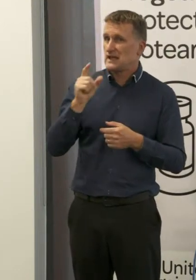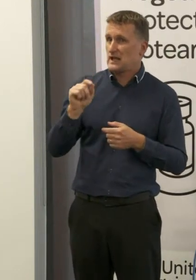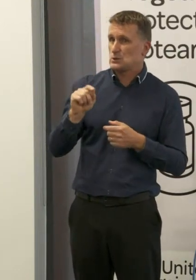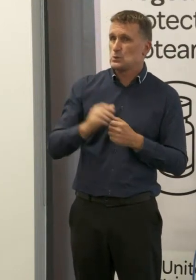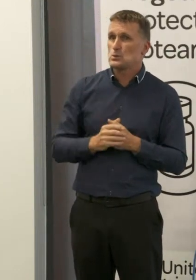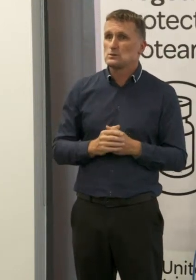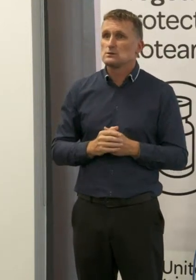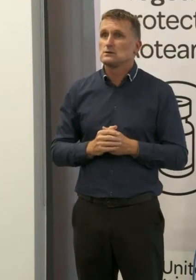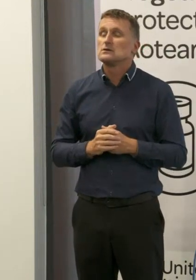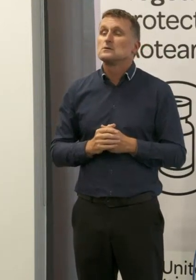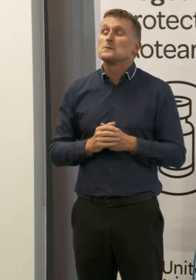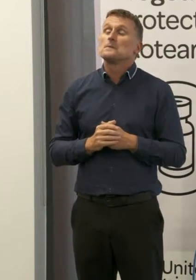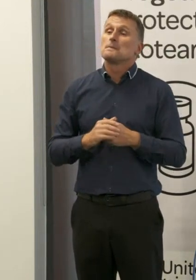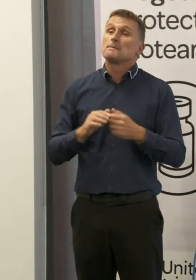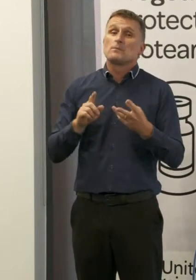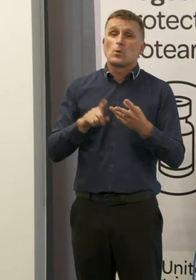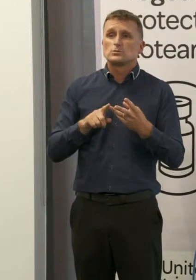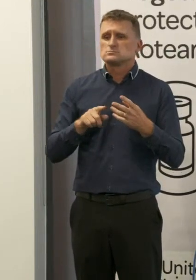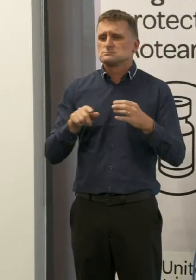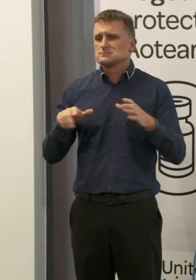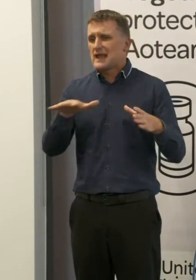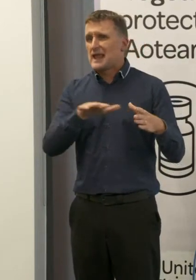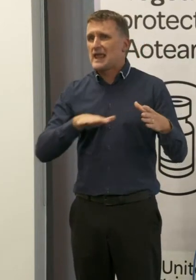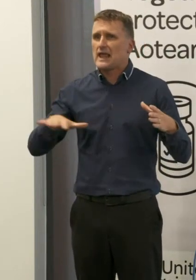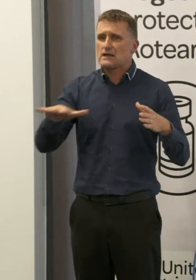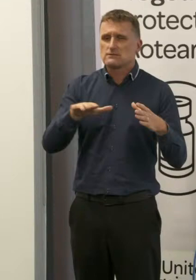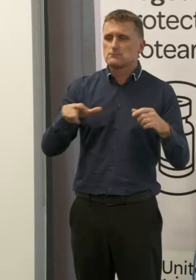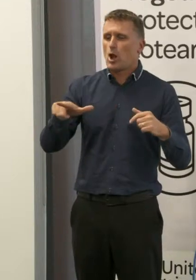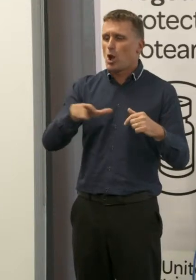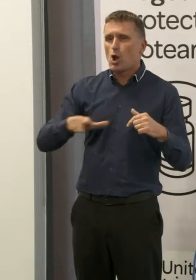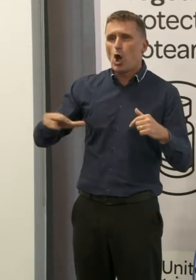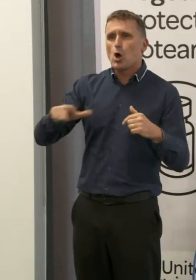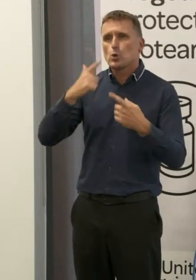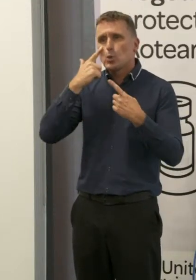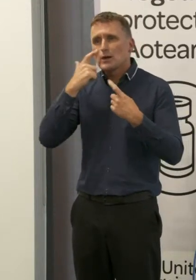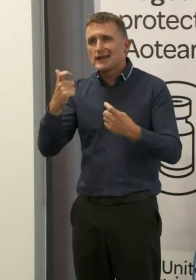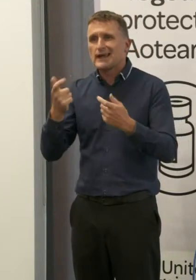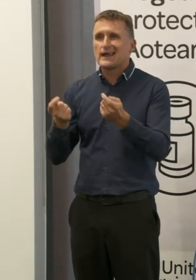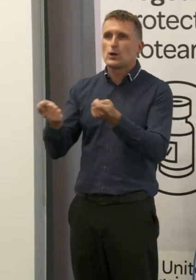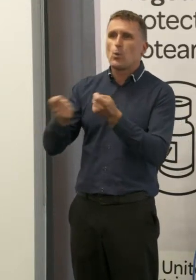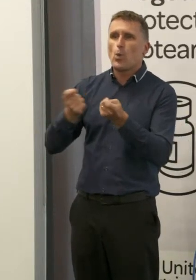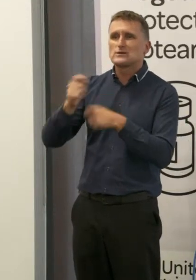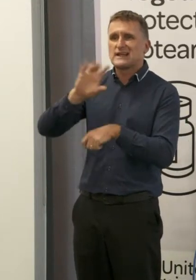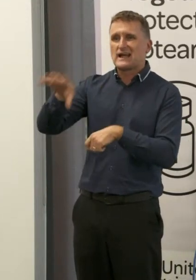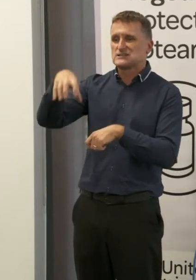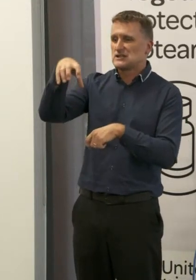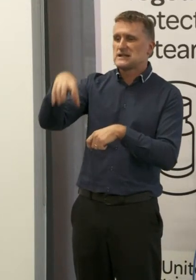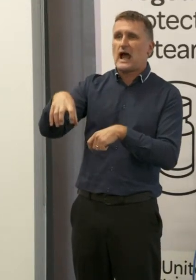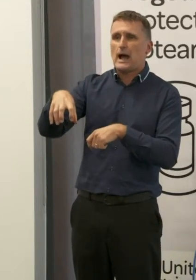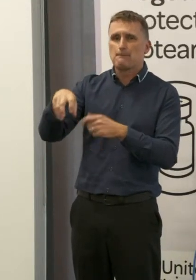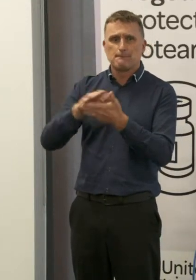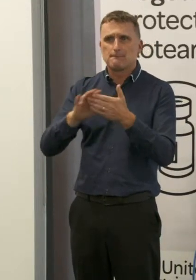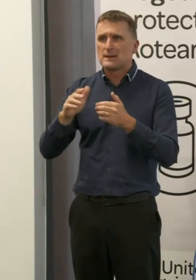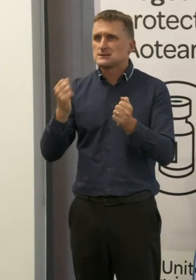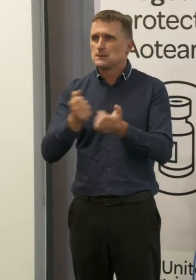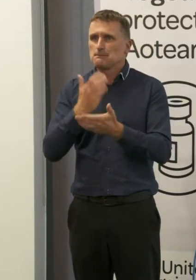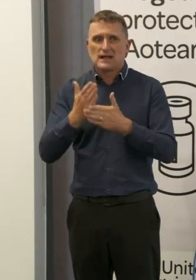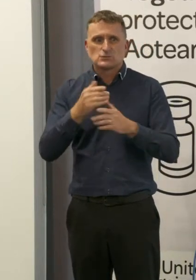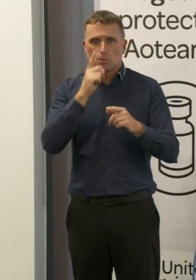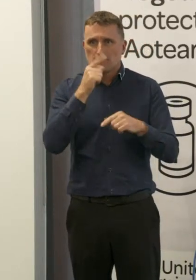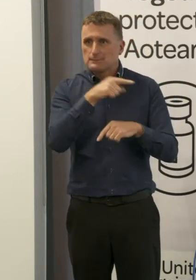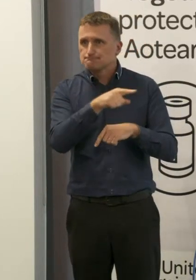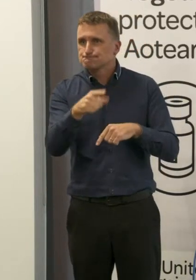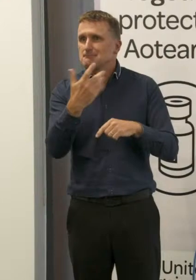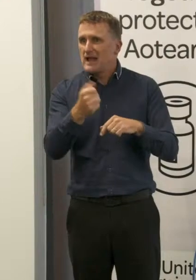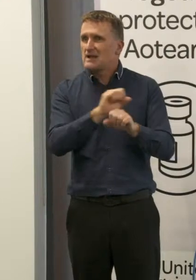of that, we have local care coordination hubs who have a responsibility to make sure that nobody slips through the net. So they